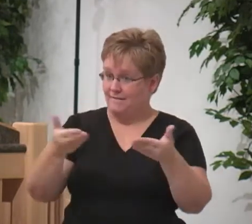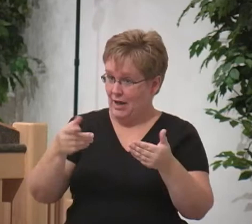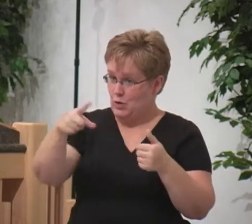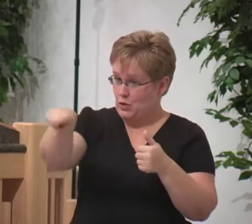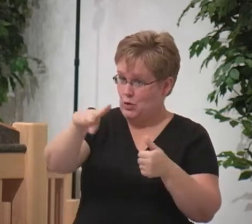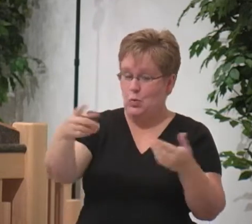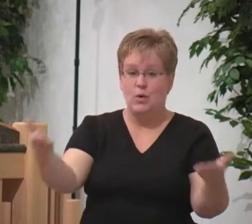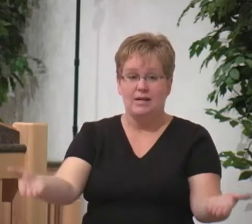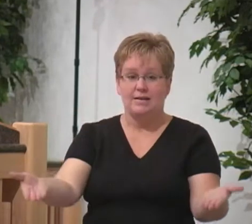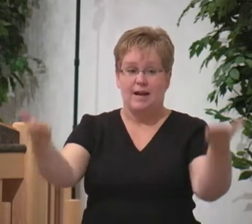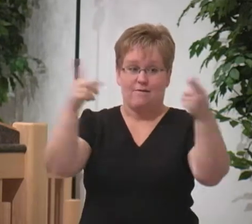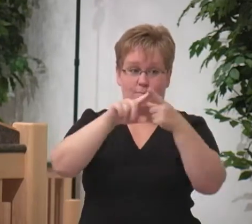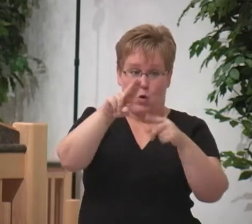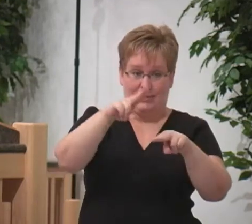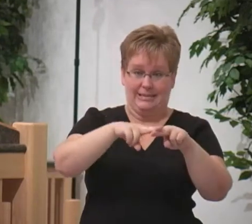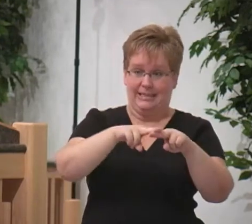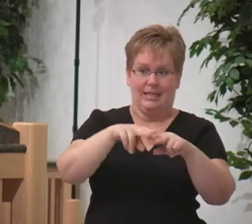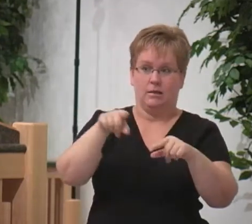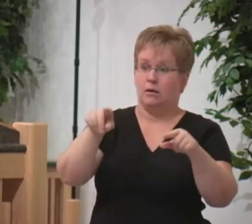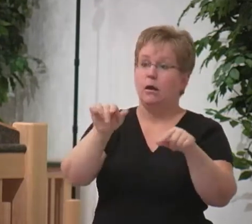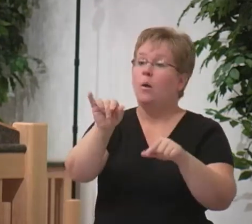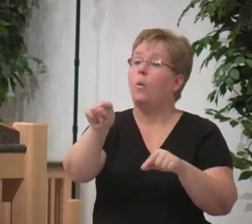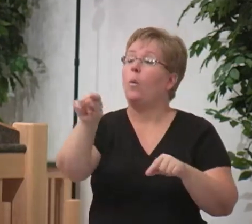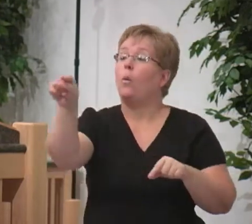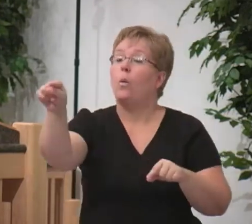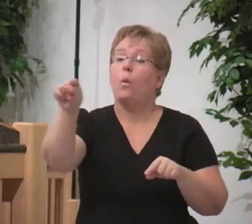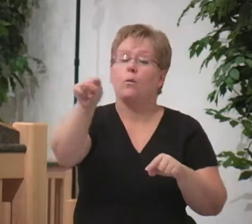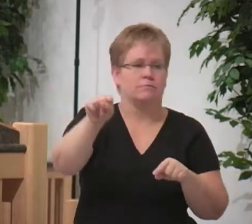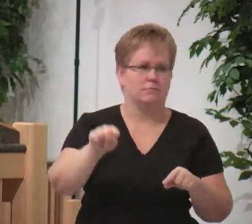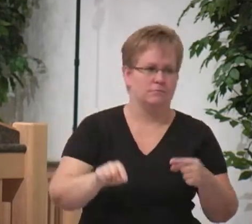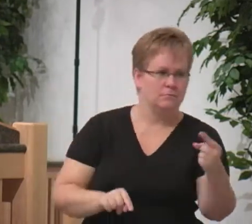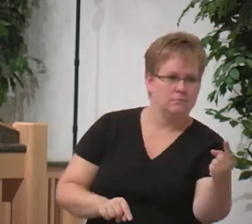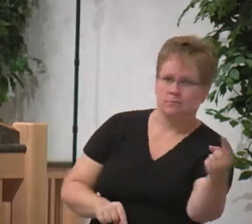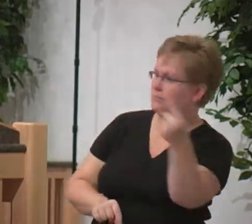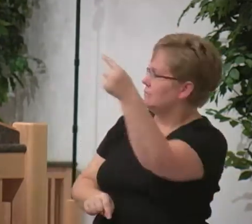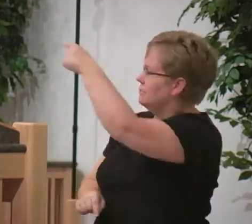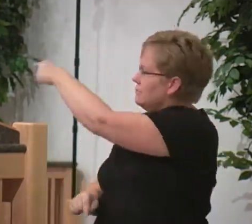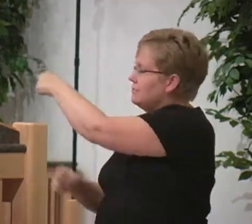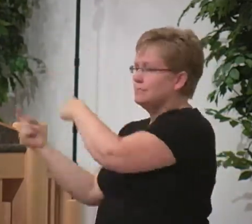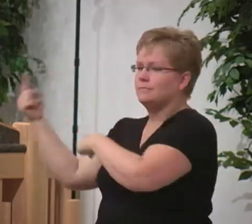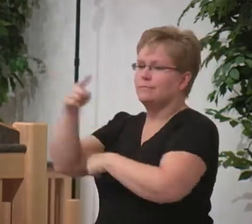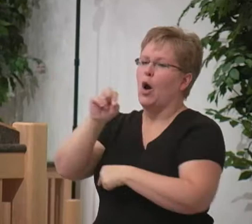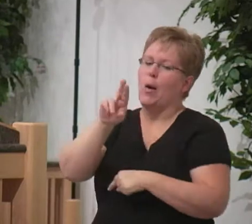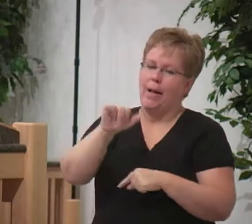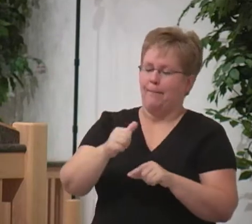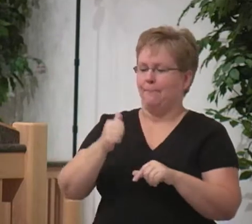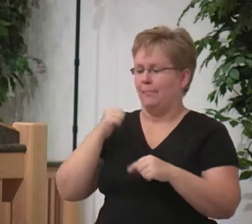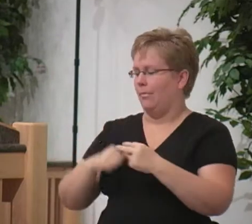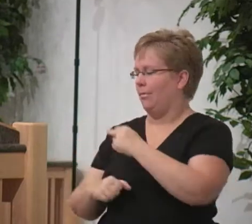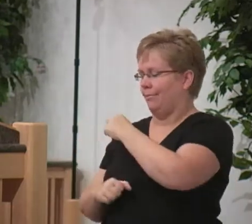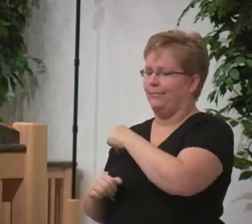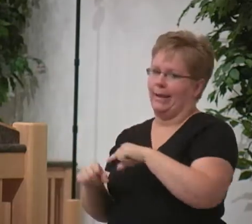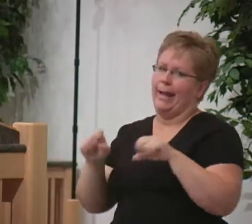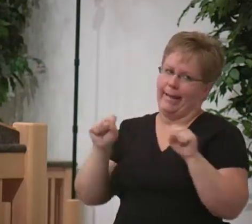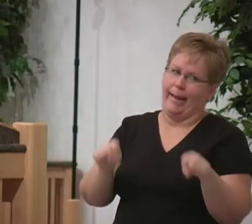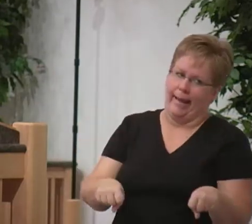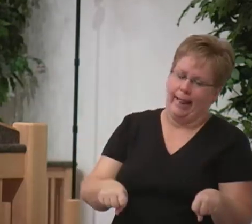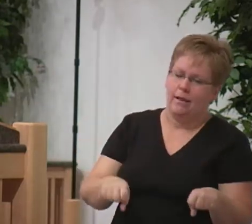up from your seat, to walk across the sanctuary, or just to turn to somebody in the pew behind you and to introduce yourself to them. Maybe